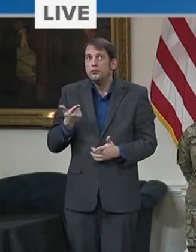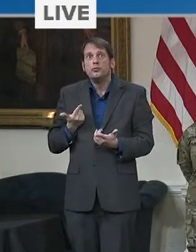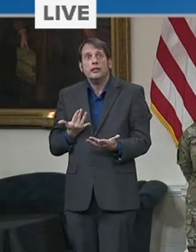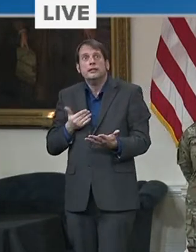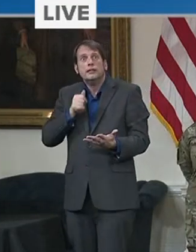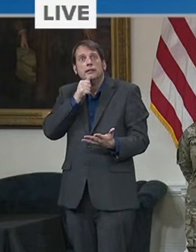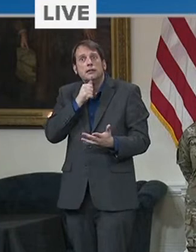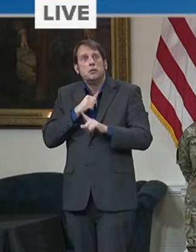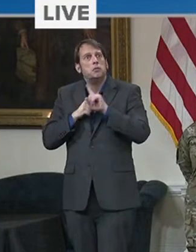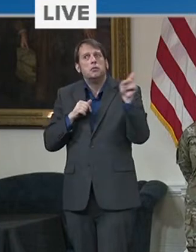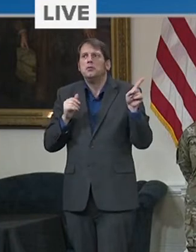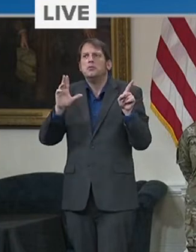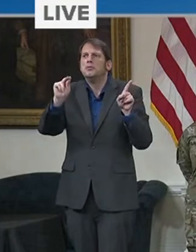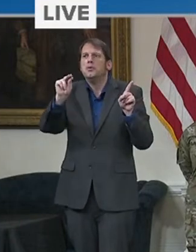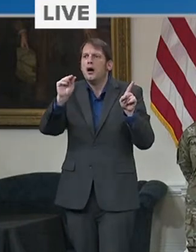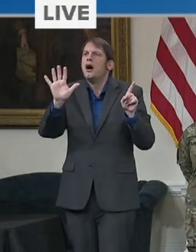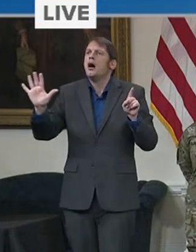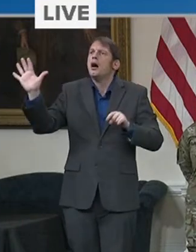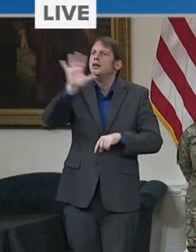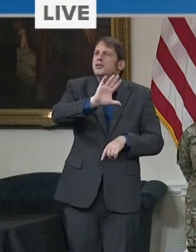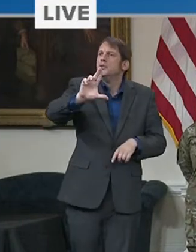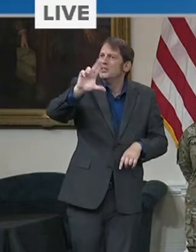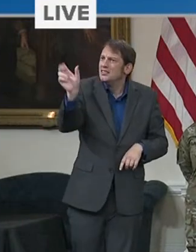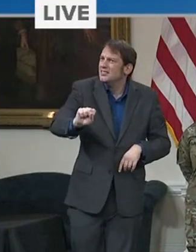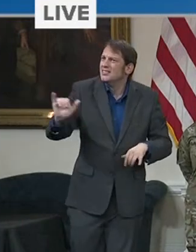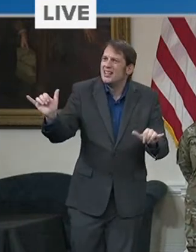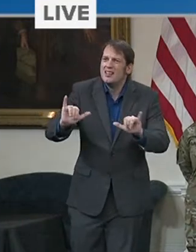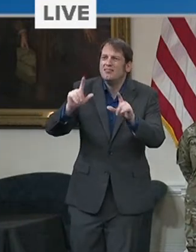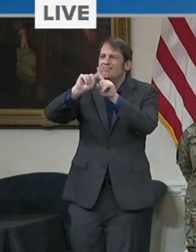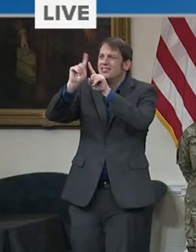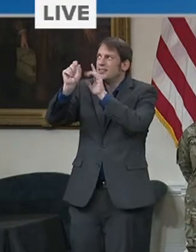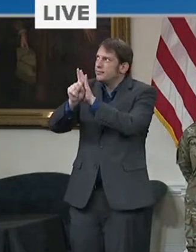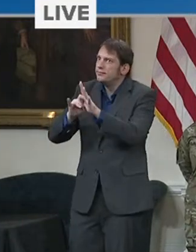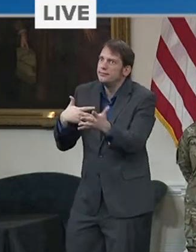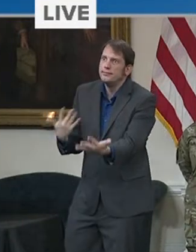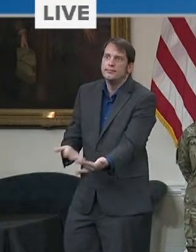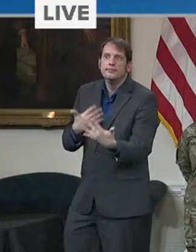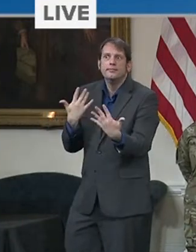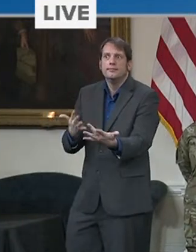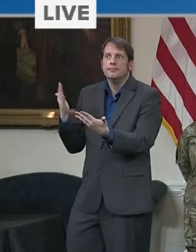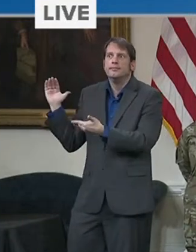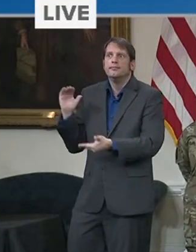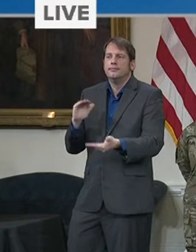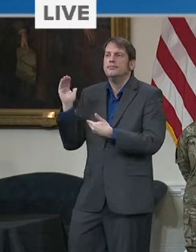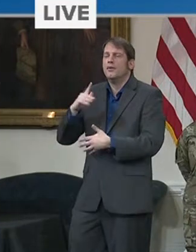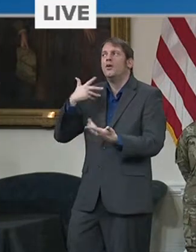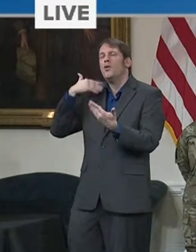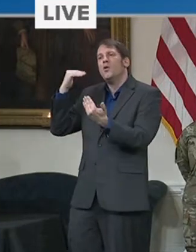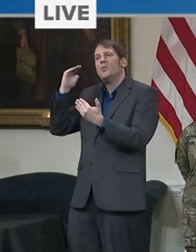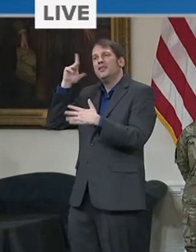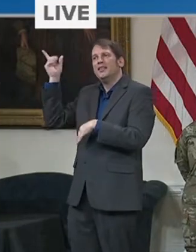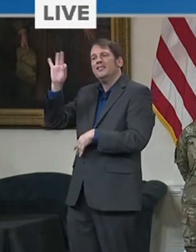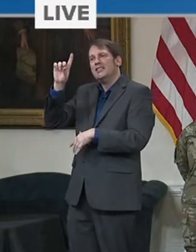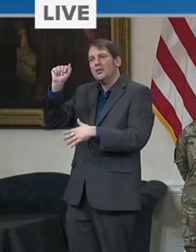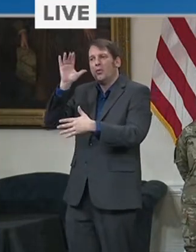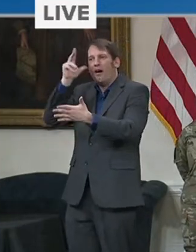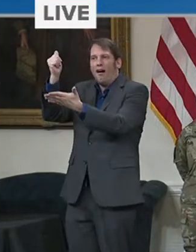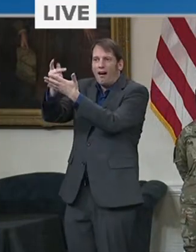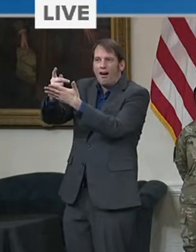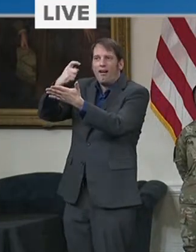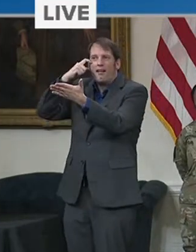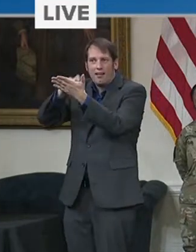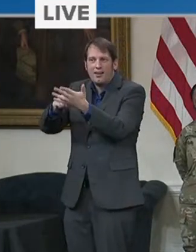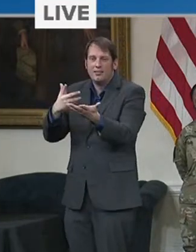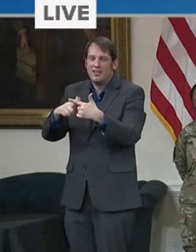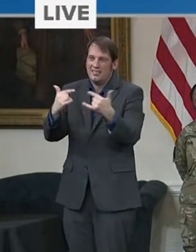approval. But we will have to be patient. As more supply is received, we are putting in place an